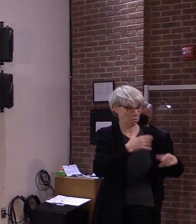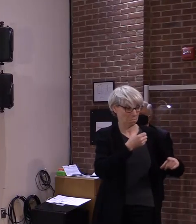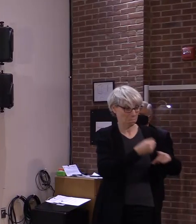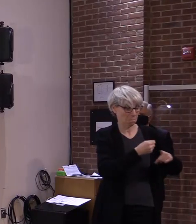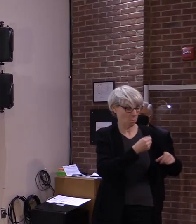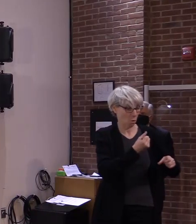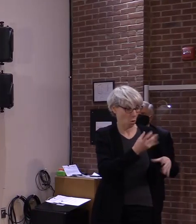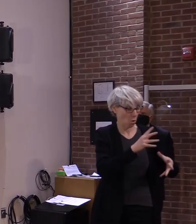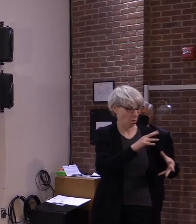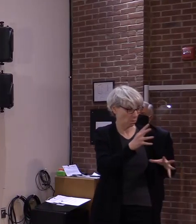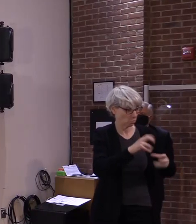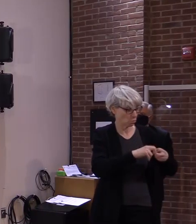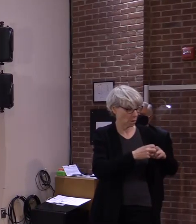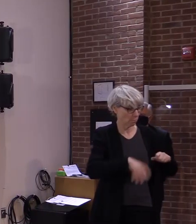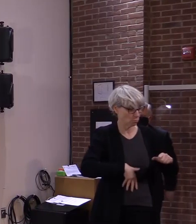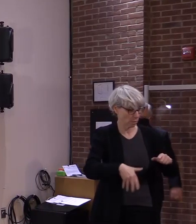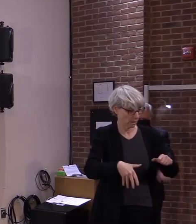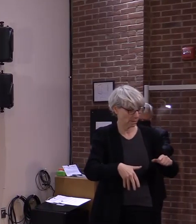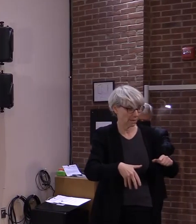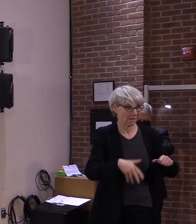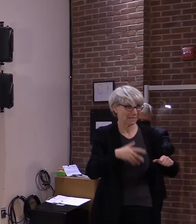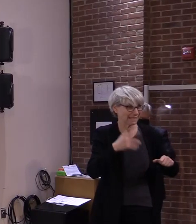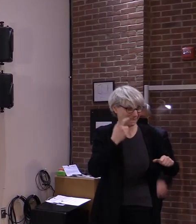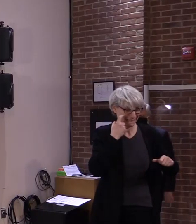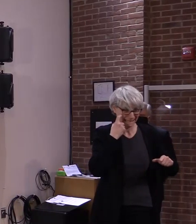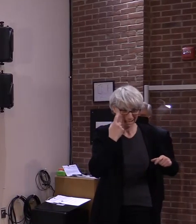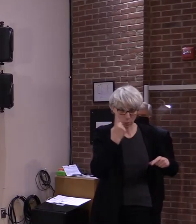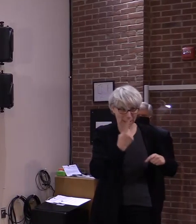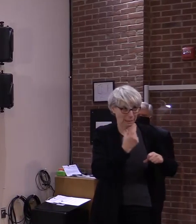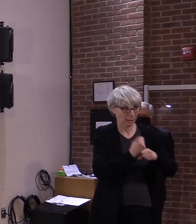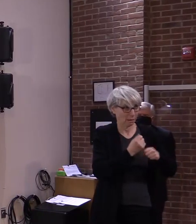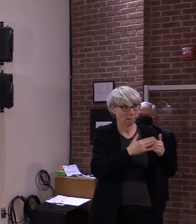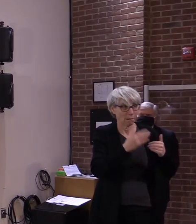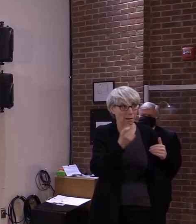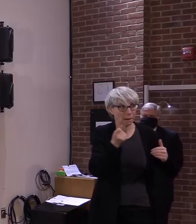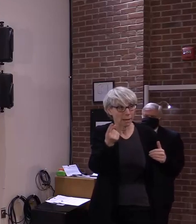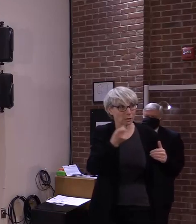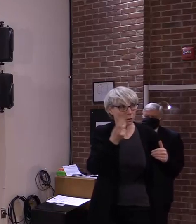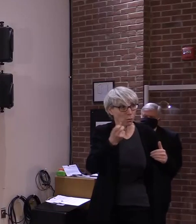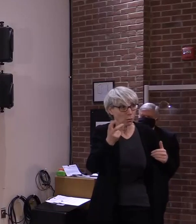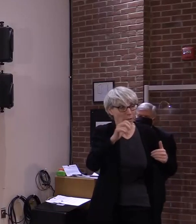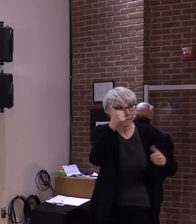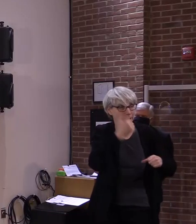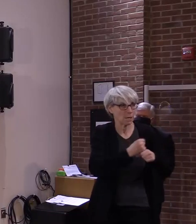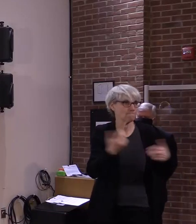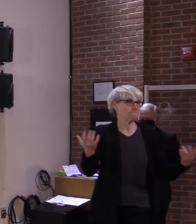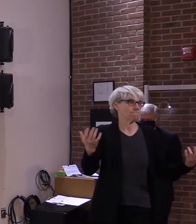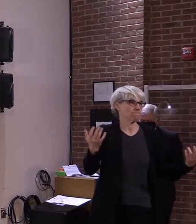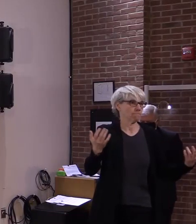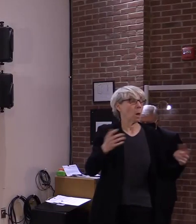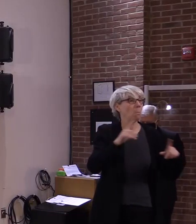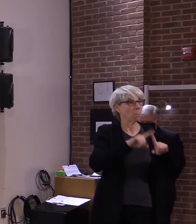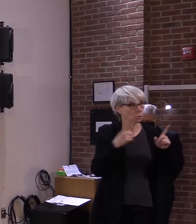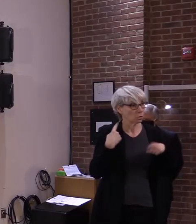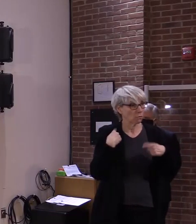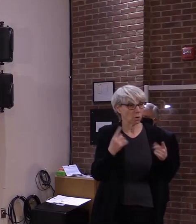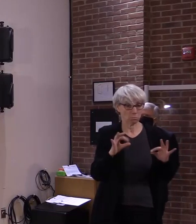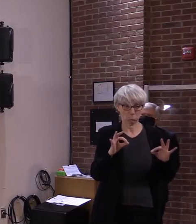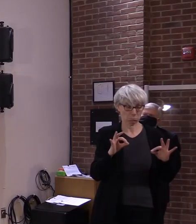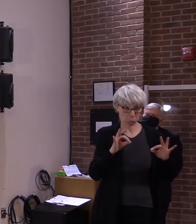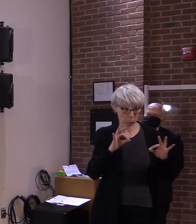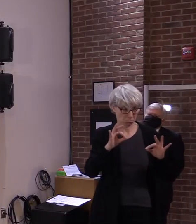just qualify that answer that way. But certainly nothing concerning at this point in